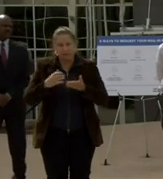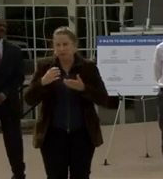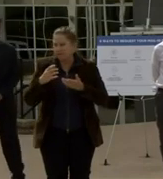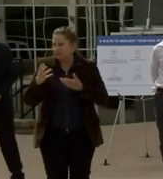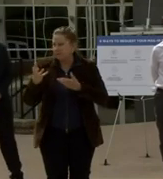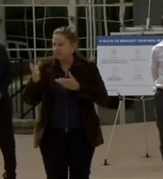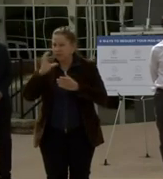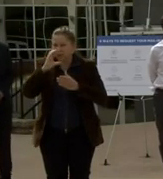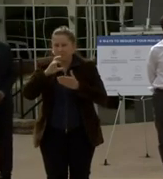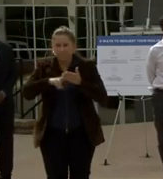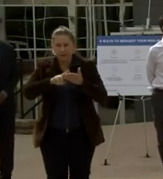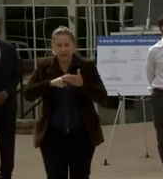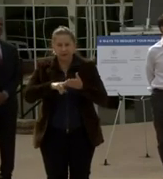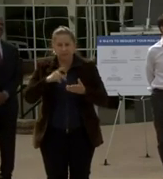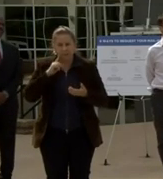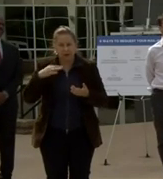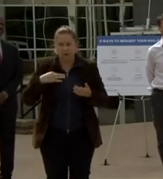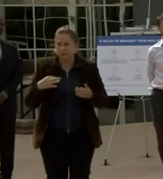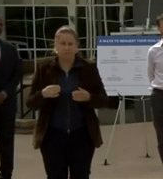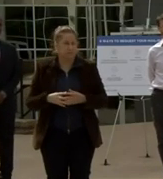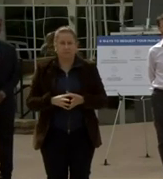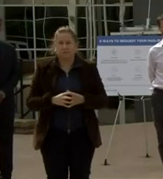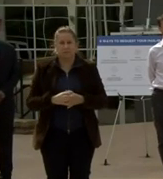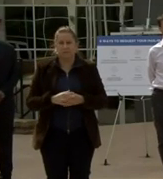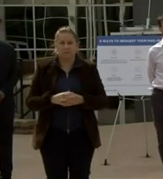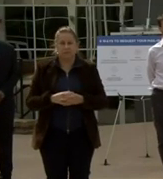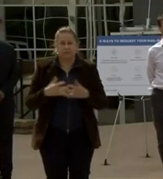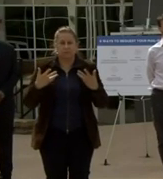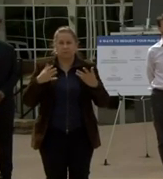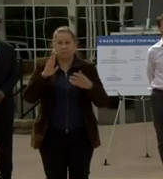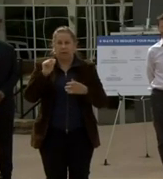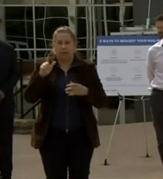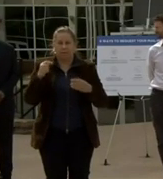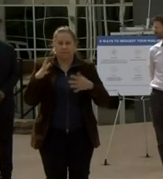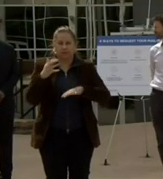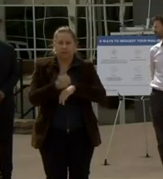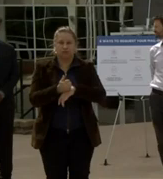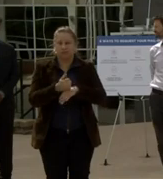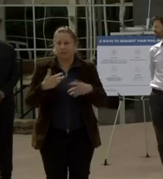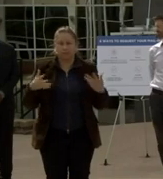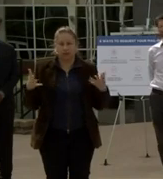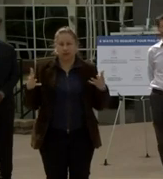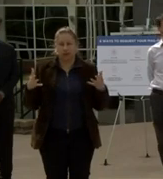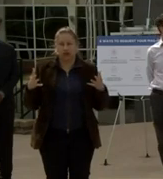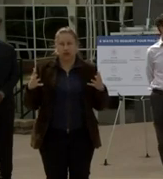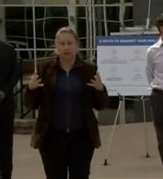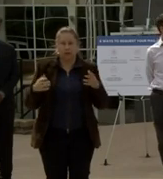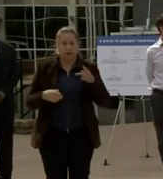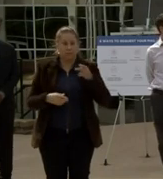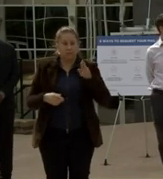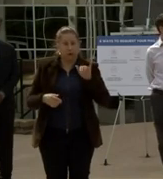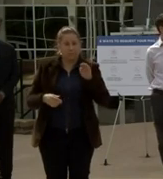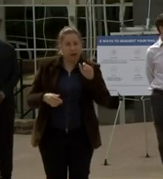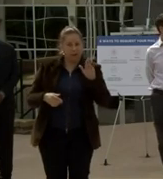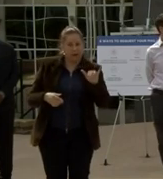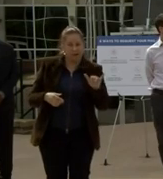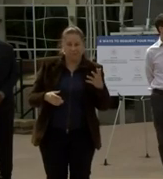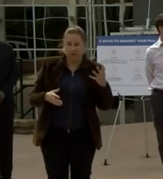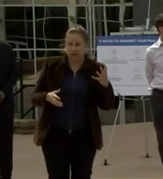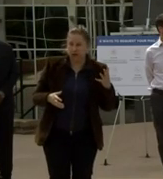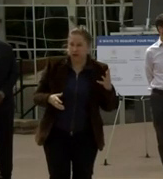has been determined for both the primary and the Ward 2 special. No, I'm sorry. You want to come up,